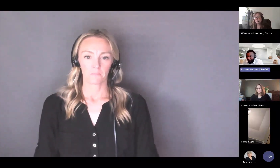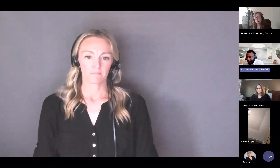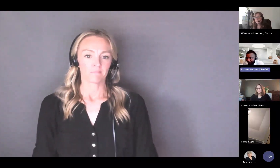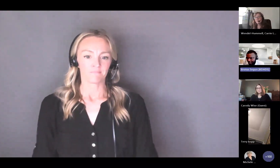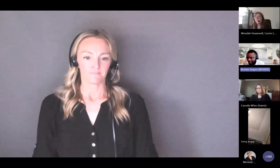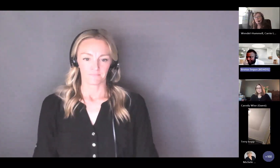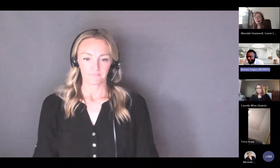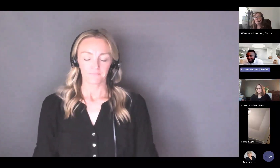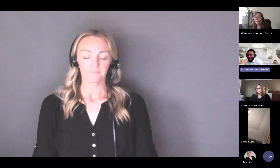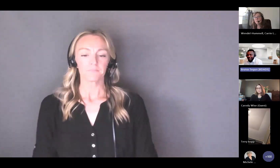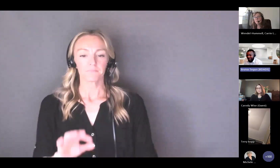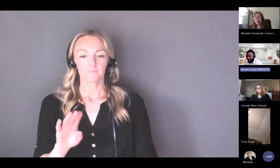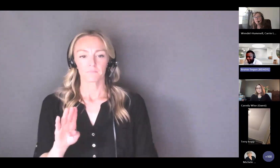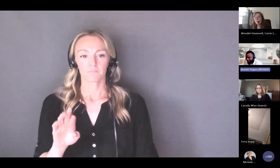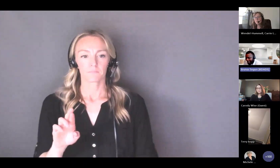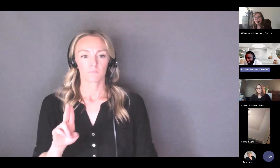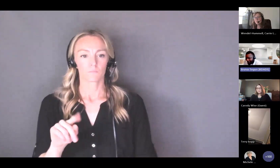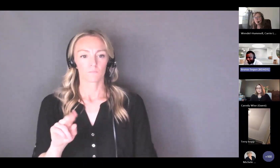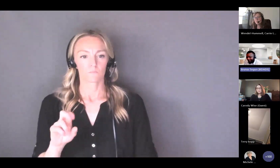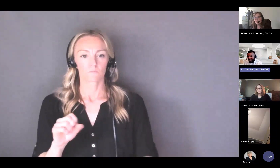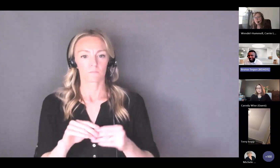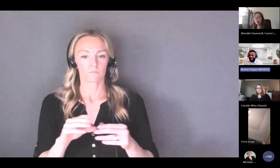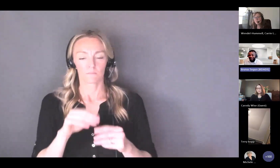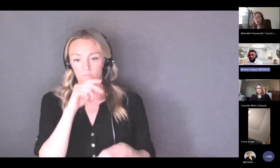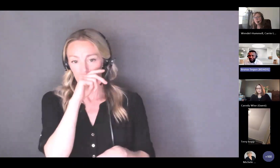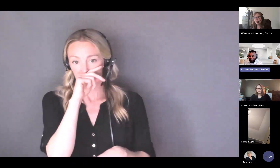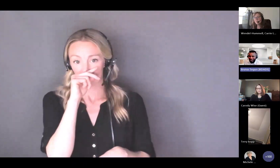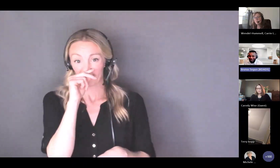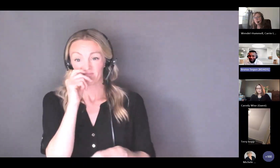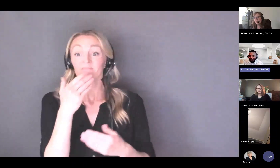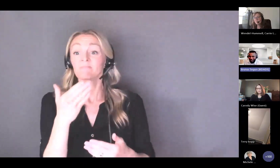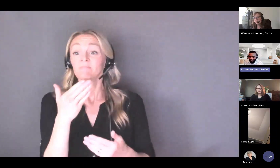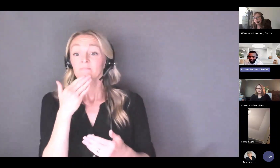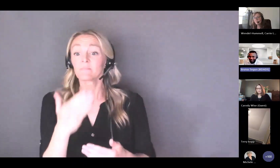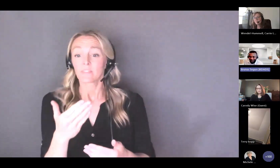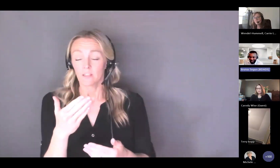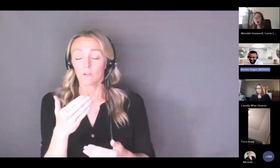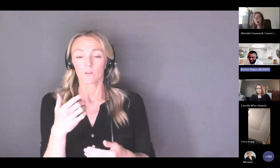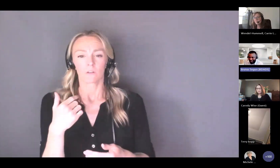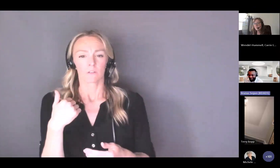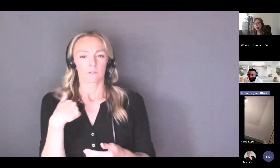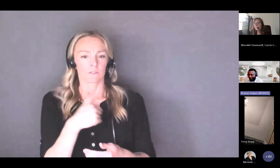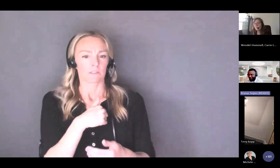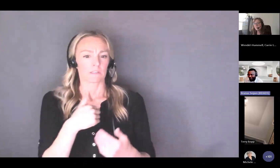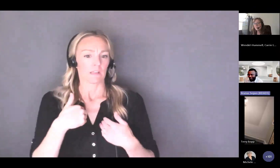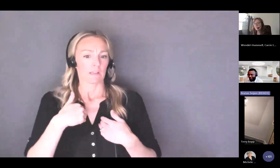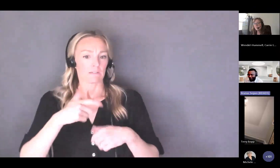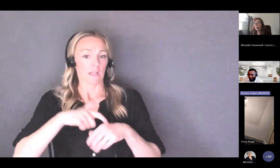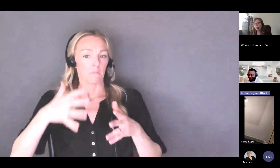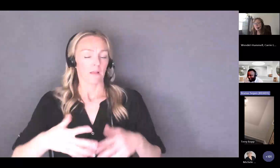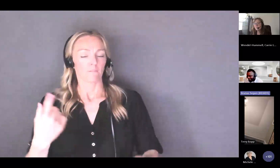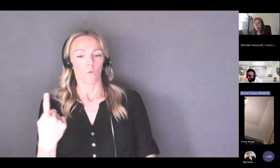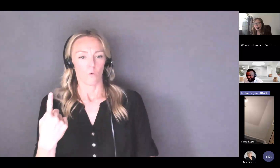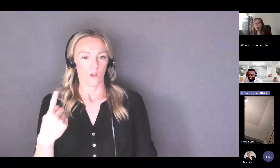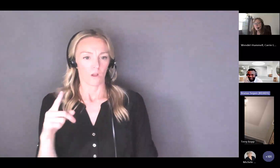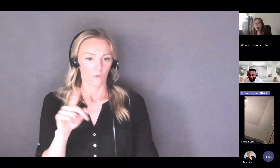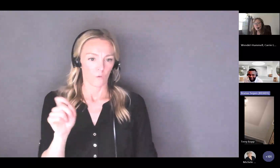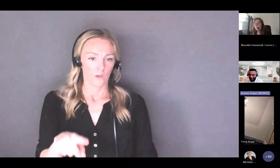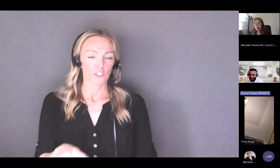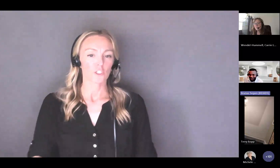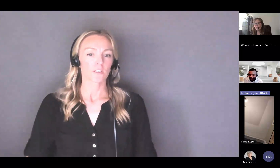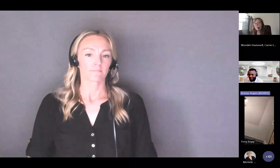Thank you very much for that. And we have room for just one question,